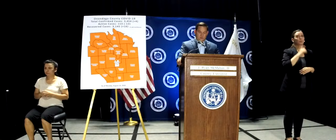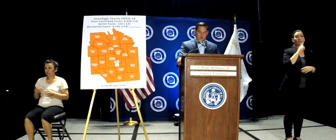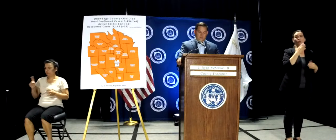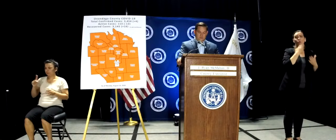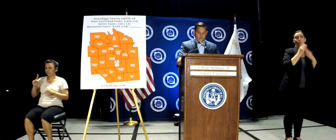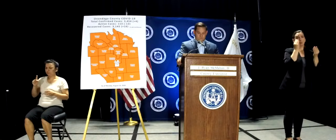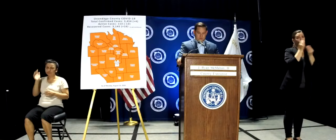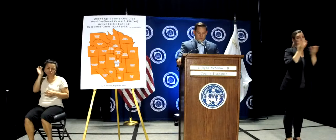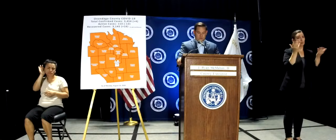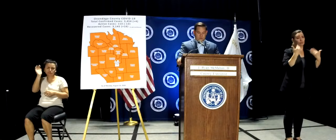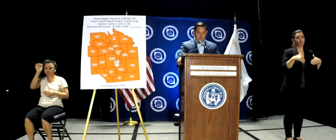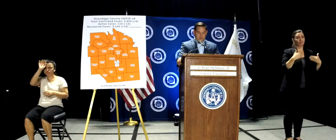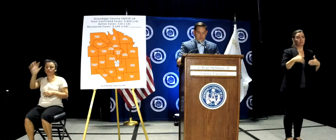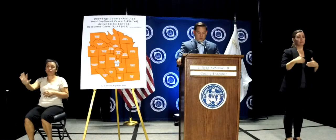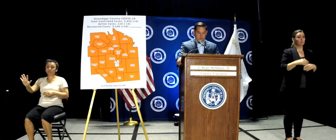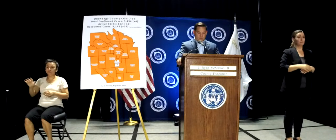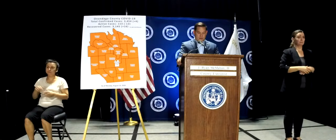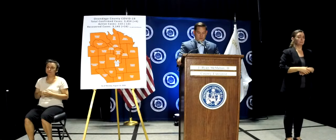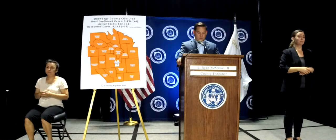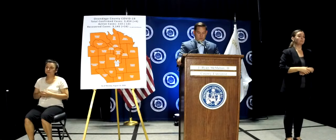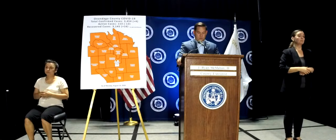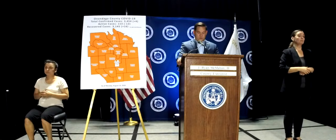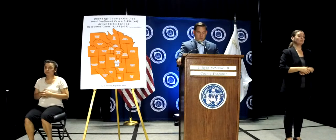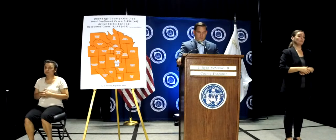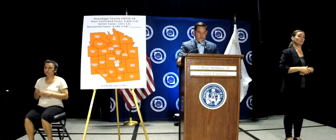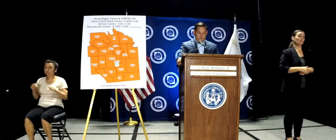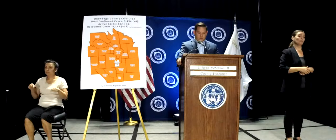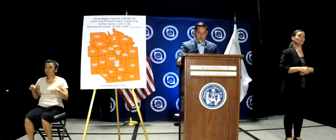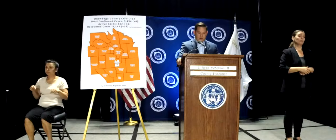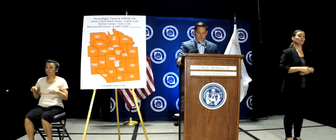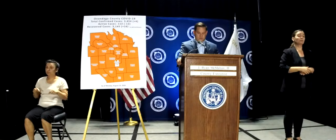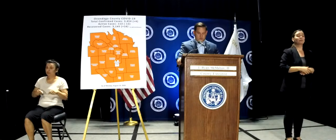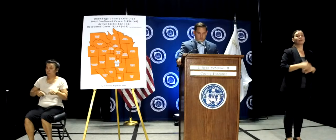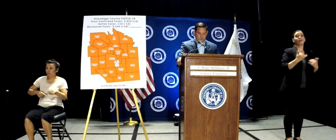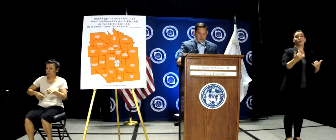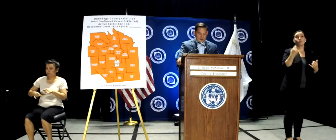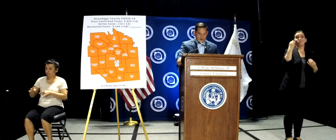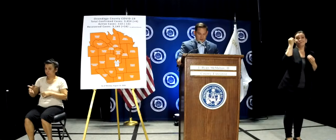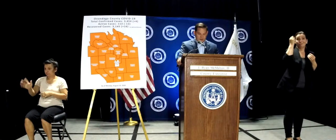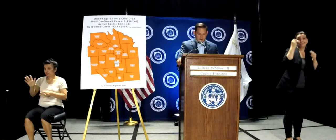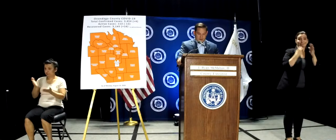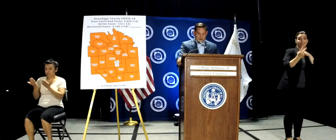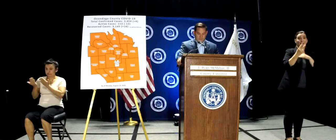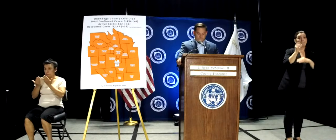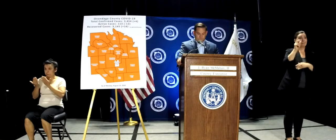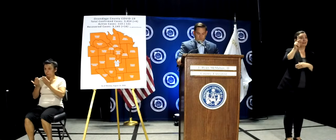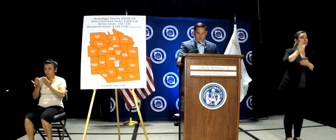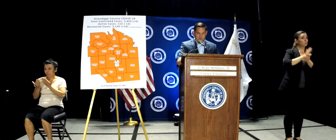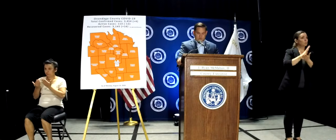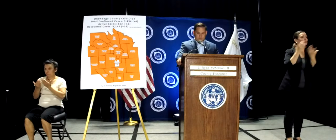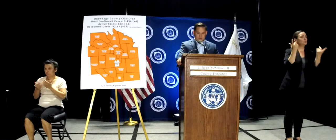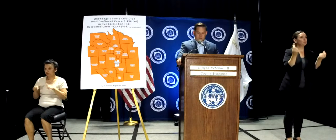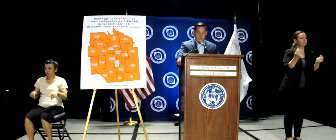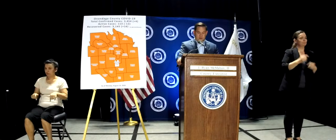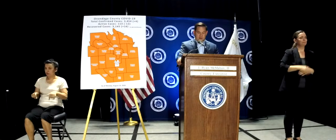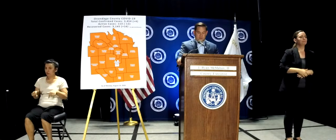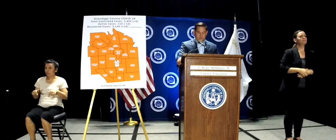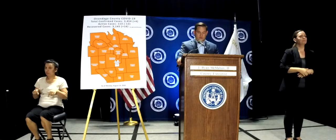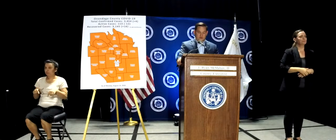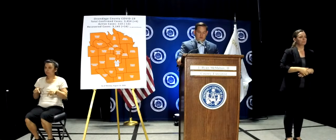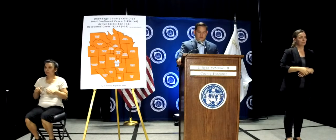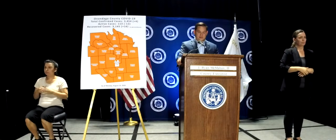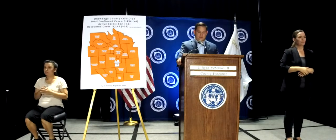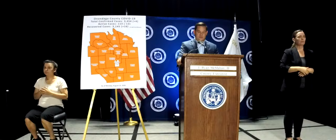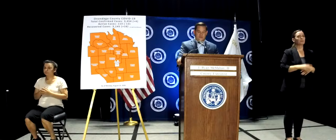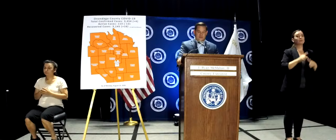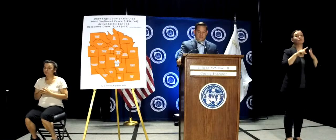I think are relevant as we start thinking about going back to school, and we'll talk about some of our conversations we've had. Since the beginning of the pandemic, we've